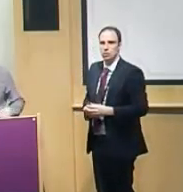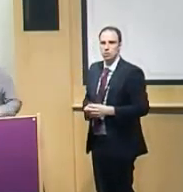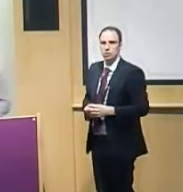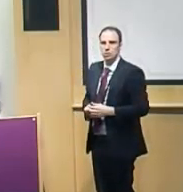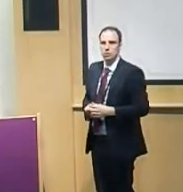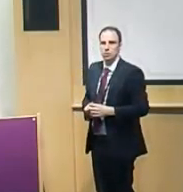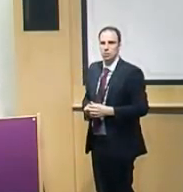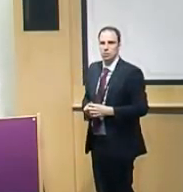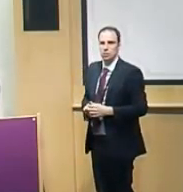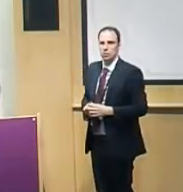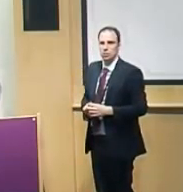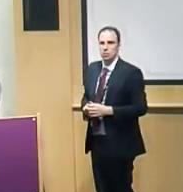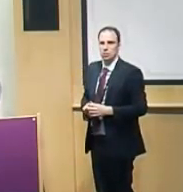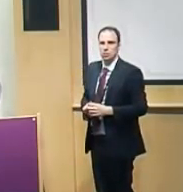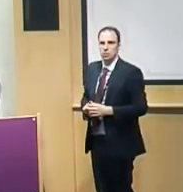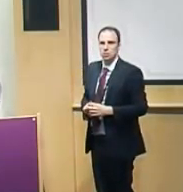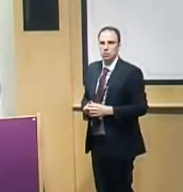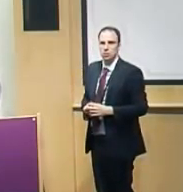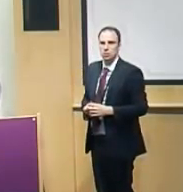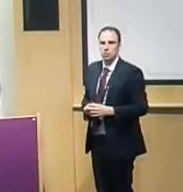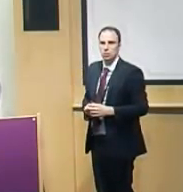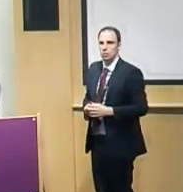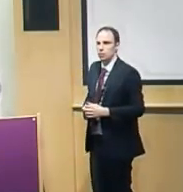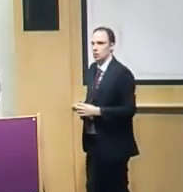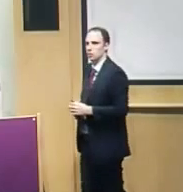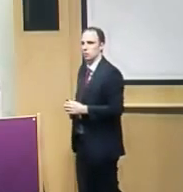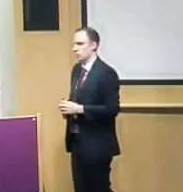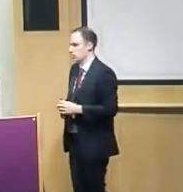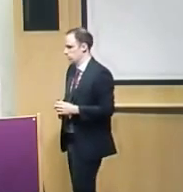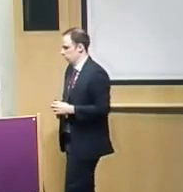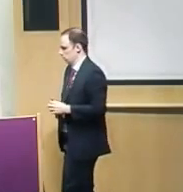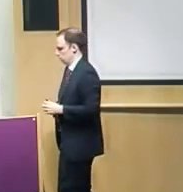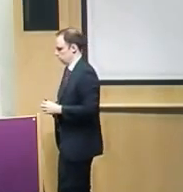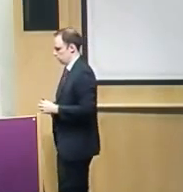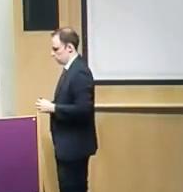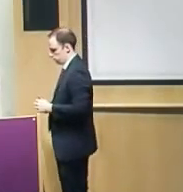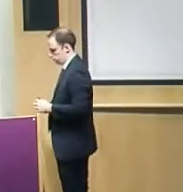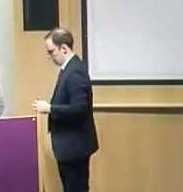Mm-hmm.